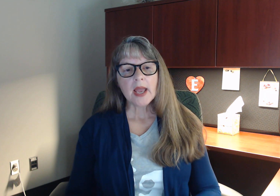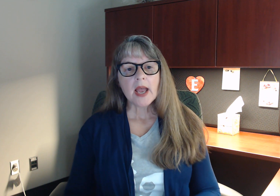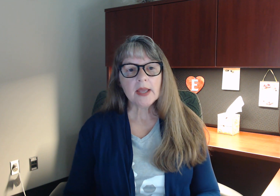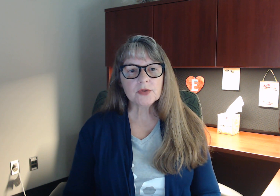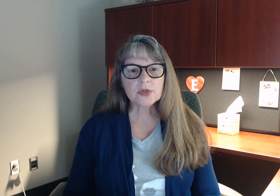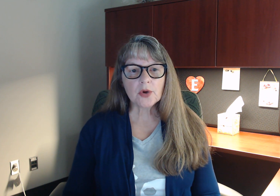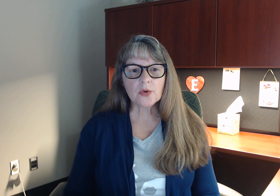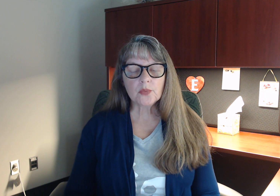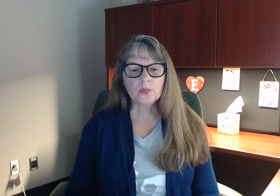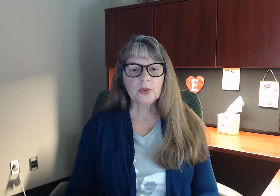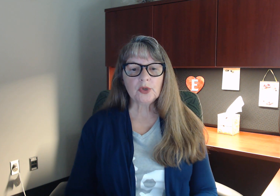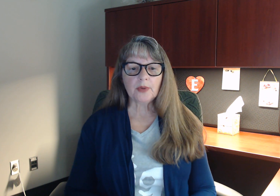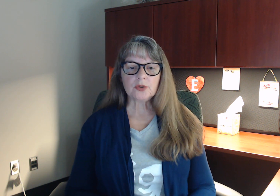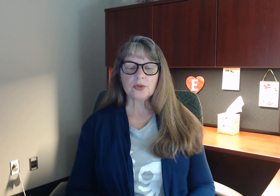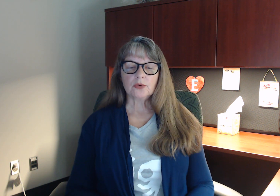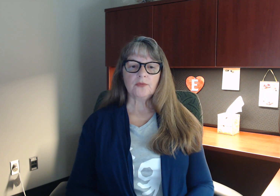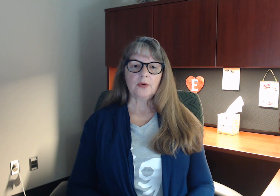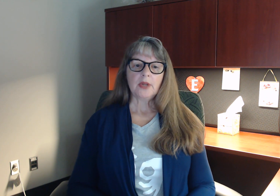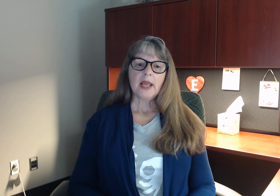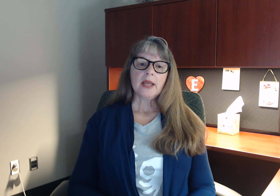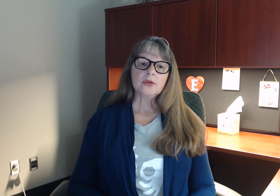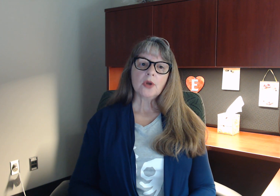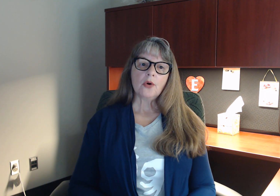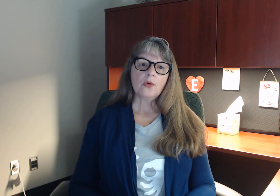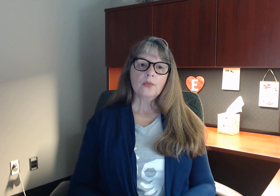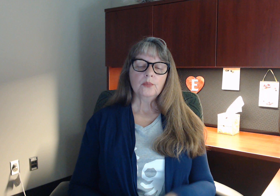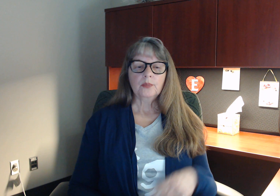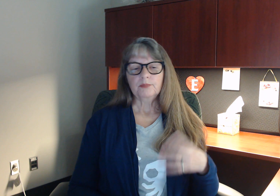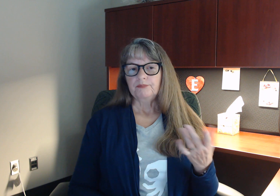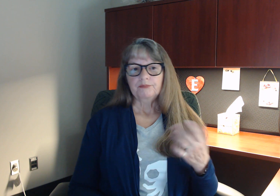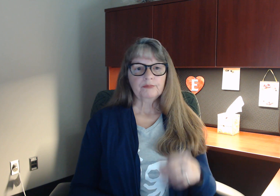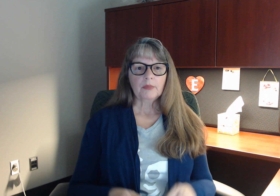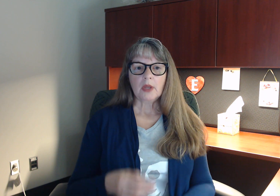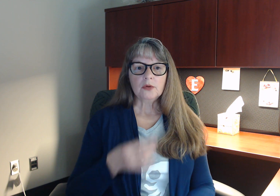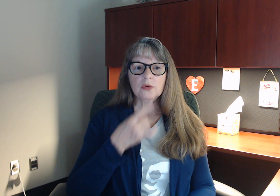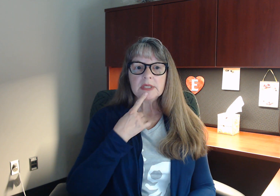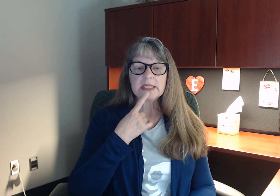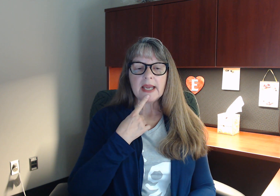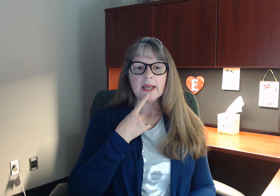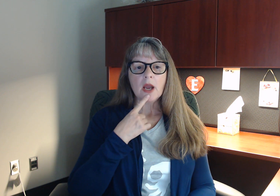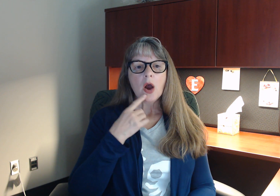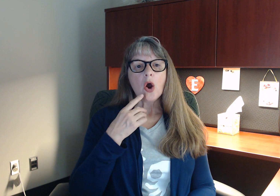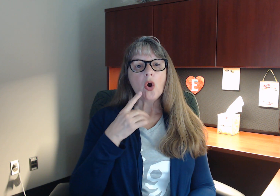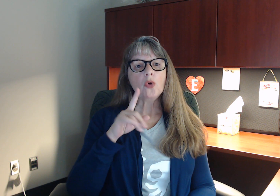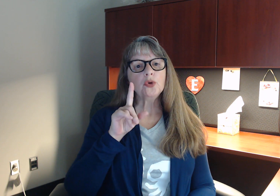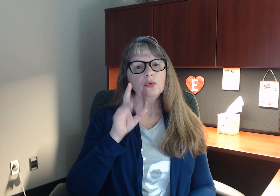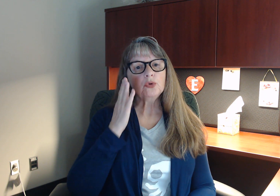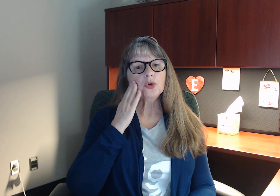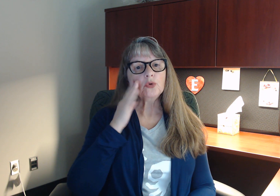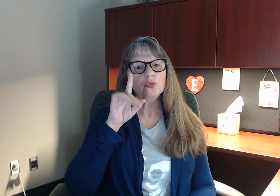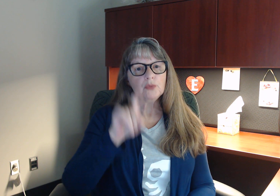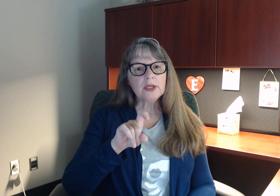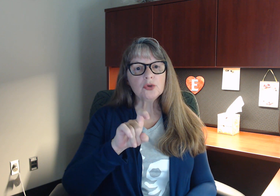and so when you register to vote, and so you can say, oh, you need